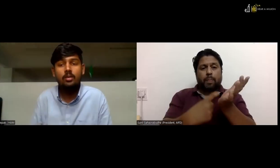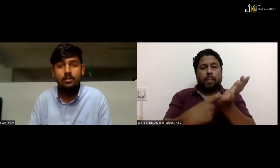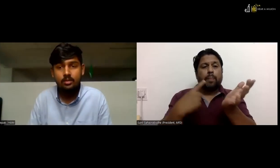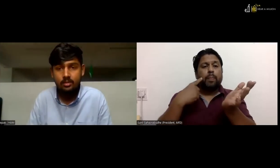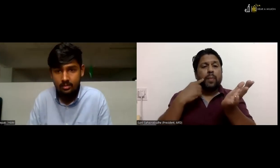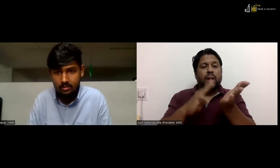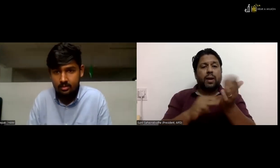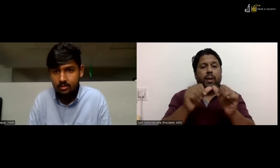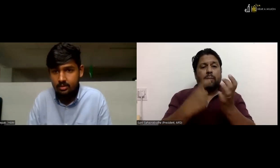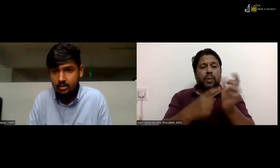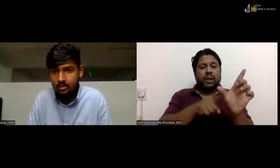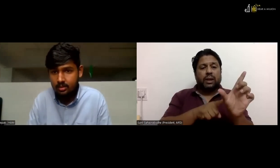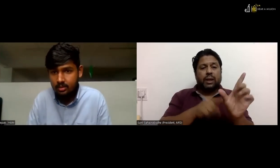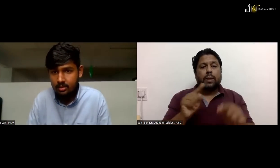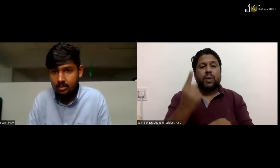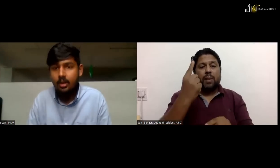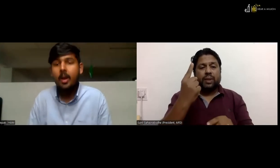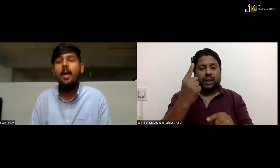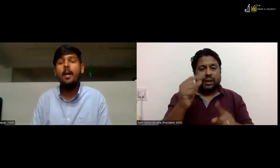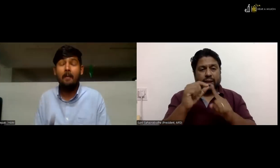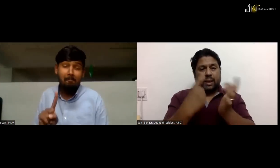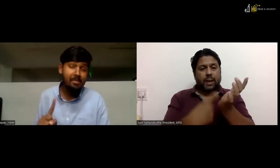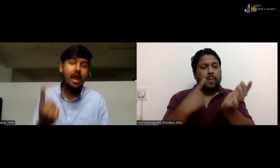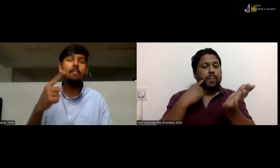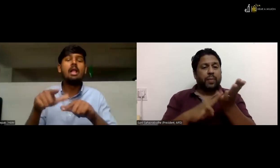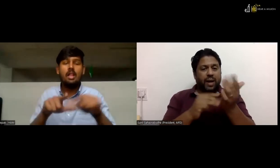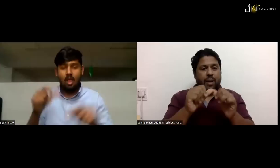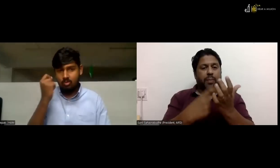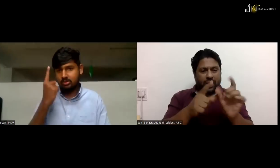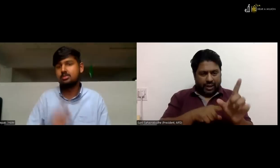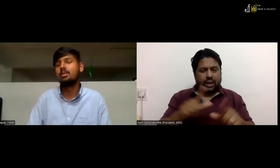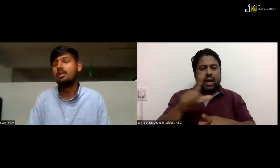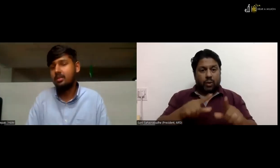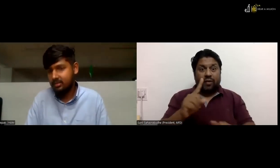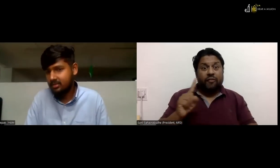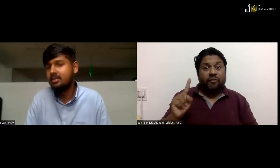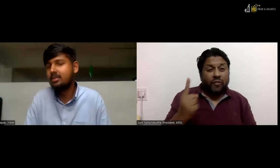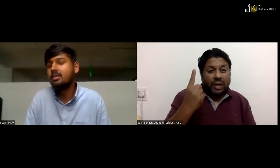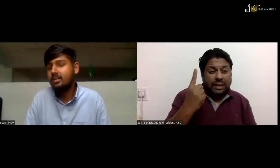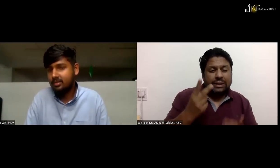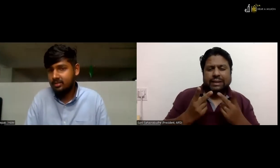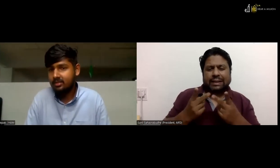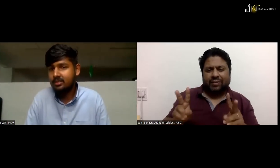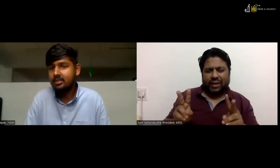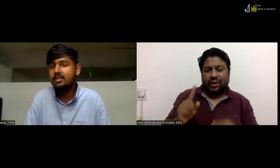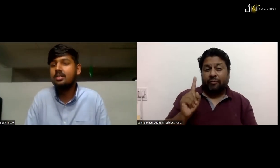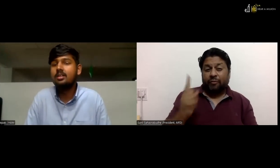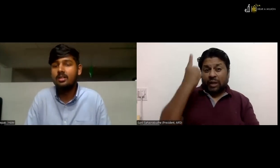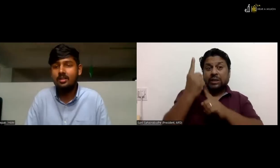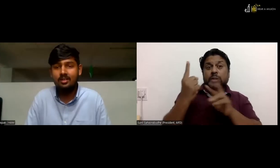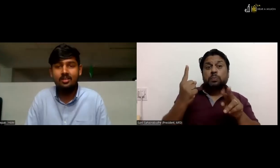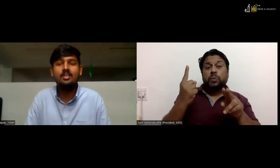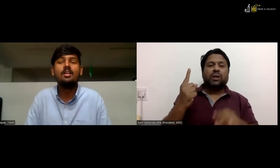languages. So there is also a term primary, okay, which is also said as the first language